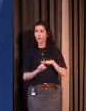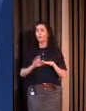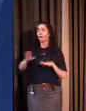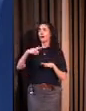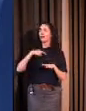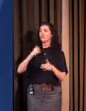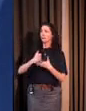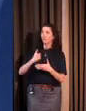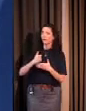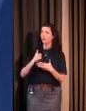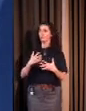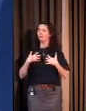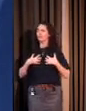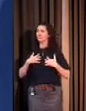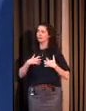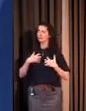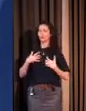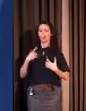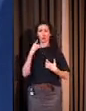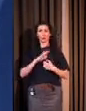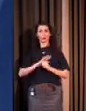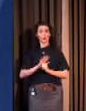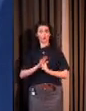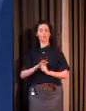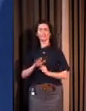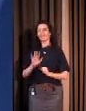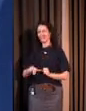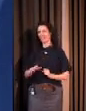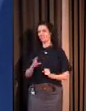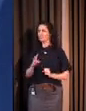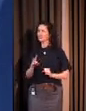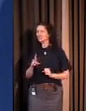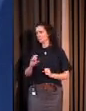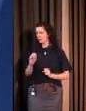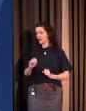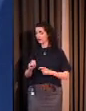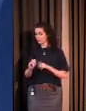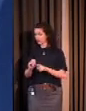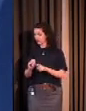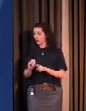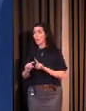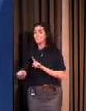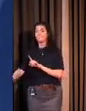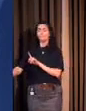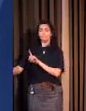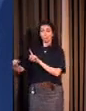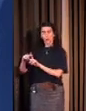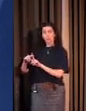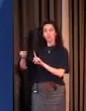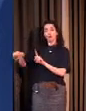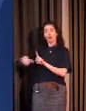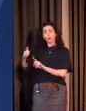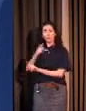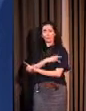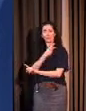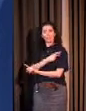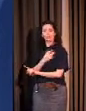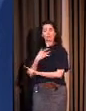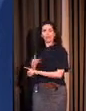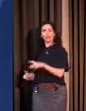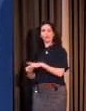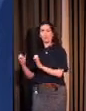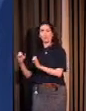testing because of symptoms suggestive of COVID, that's in addition to all the other patients that are going into the ER for